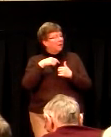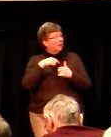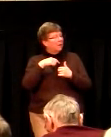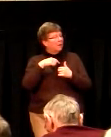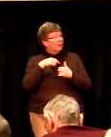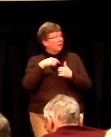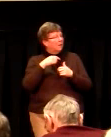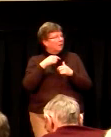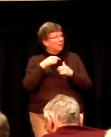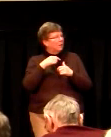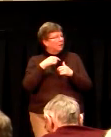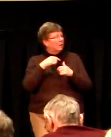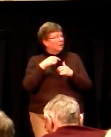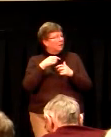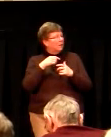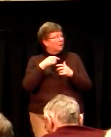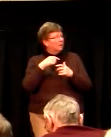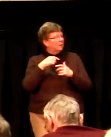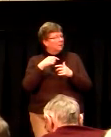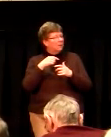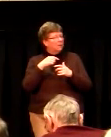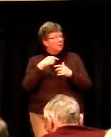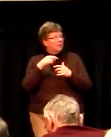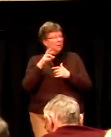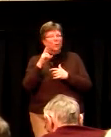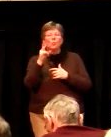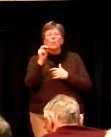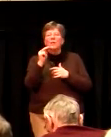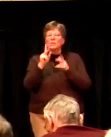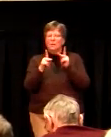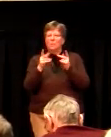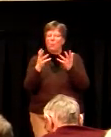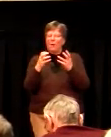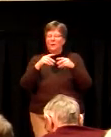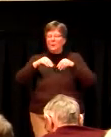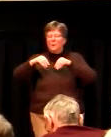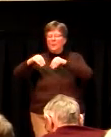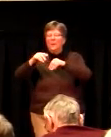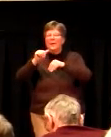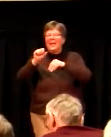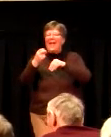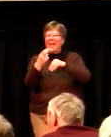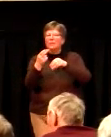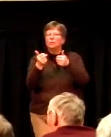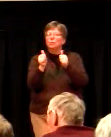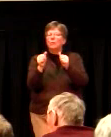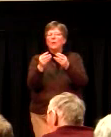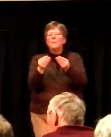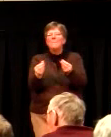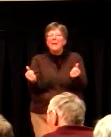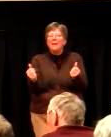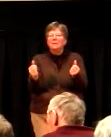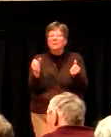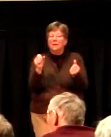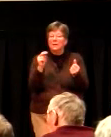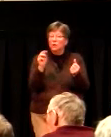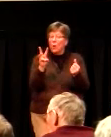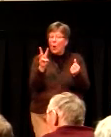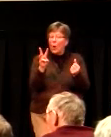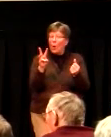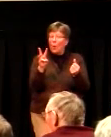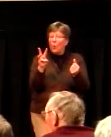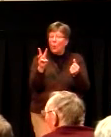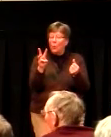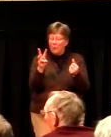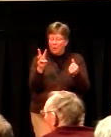distribute ash very widely over Siberia to try to melt the snow off in a big way